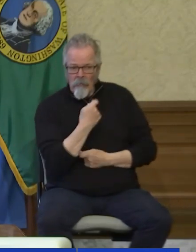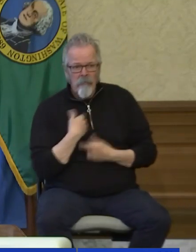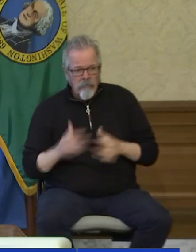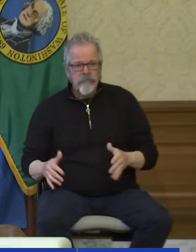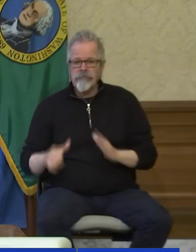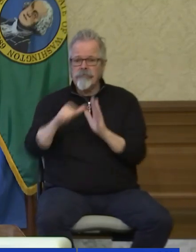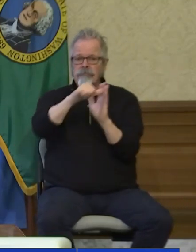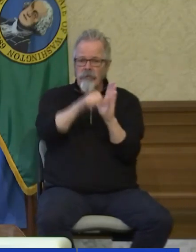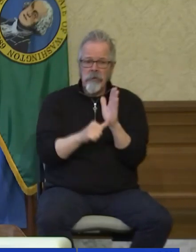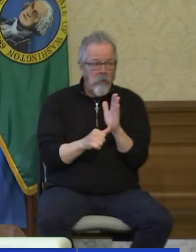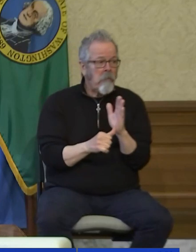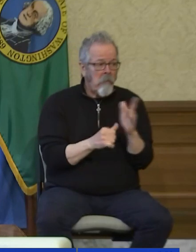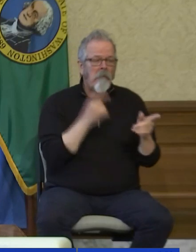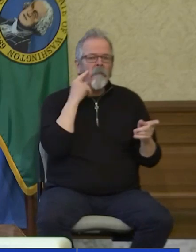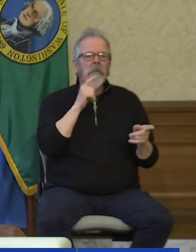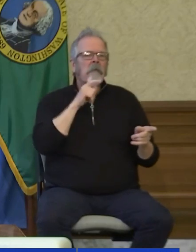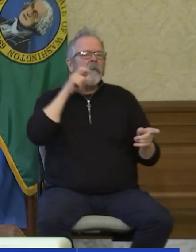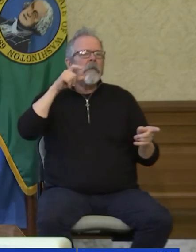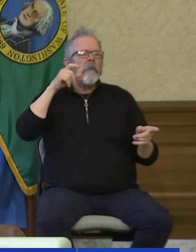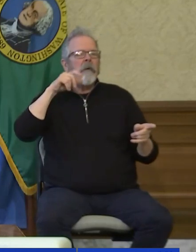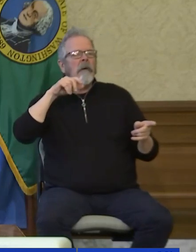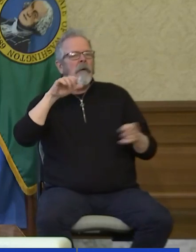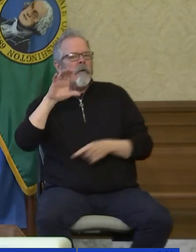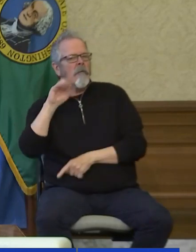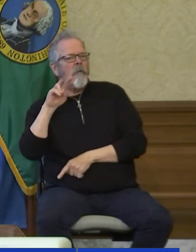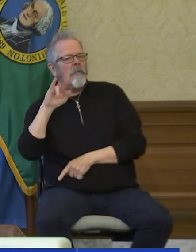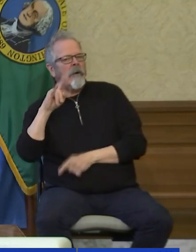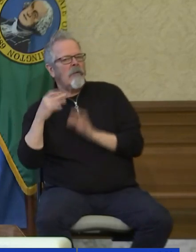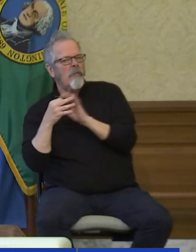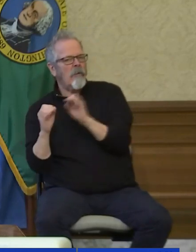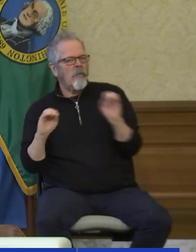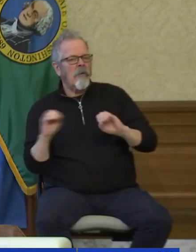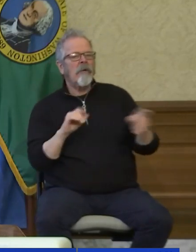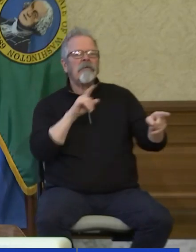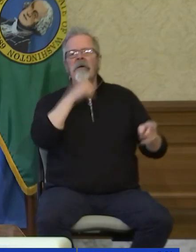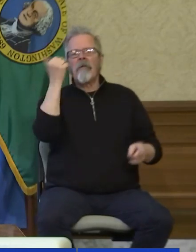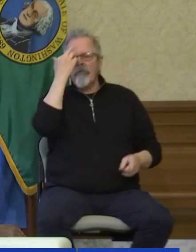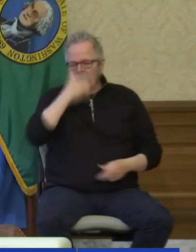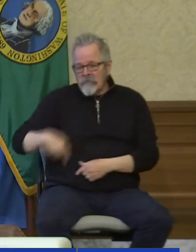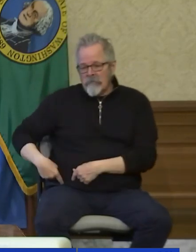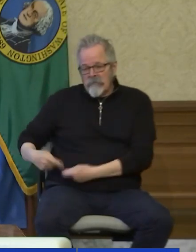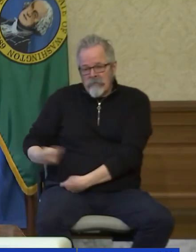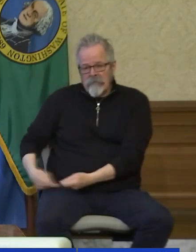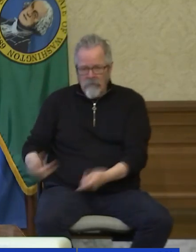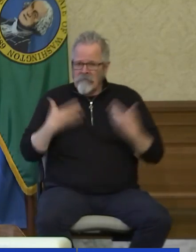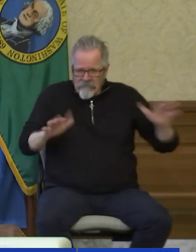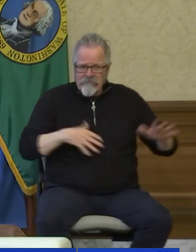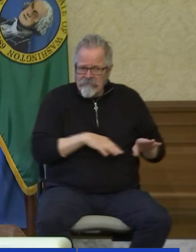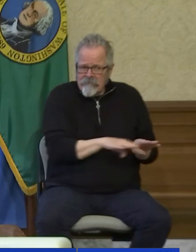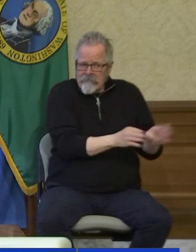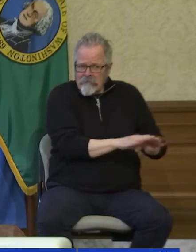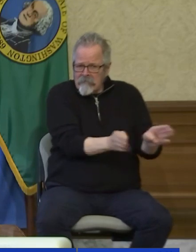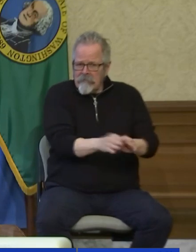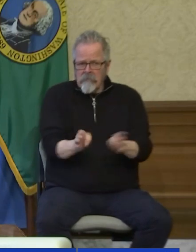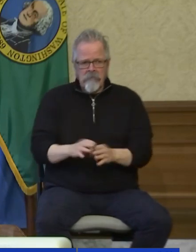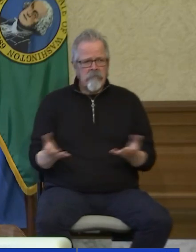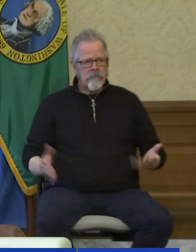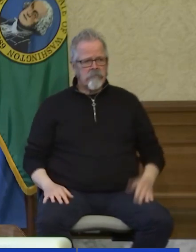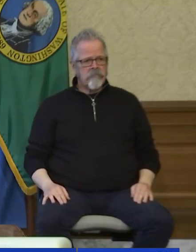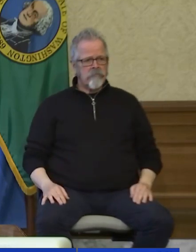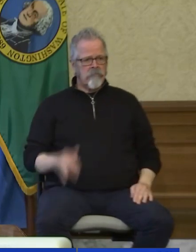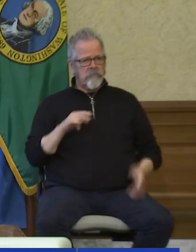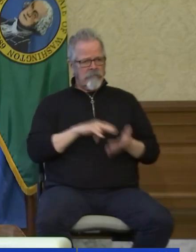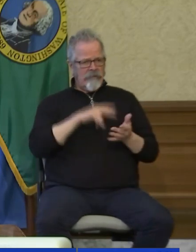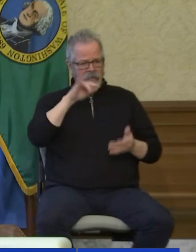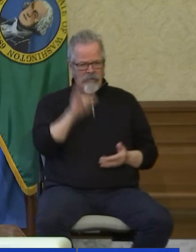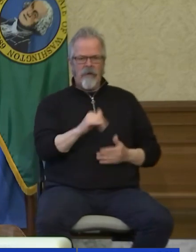couple of weeks so that we can move forward on those protocols that we had. So we are making progress. We are opening